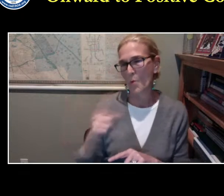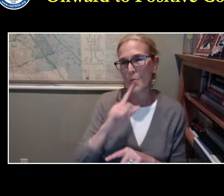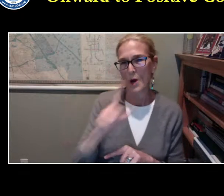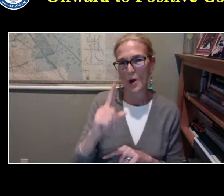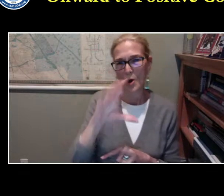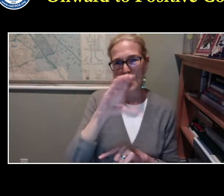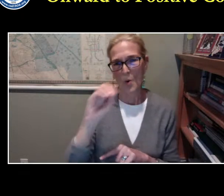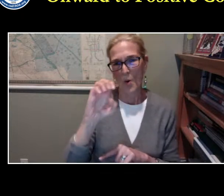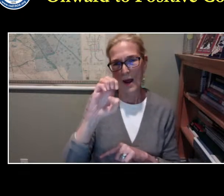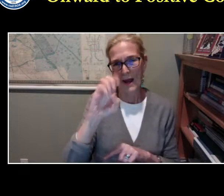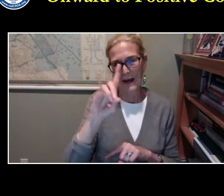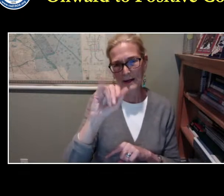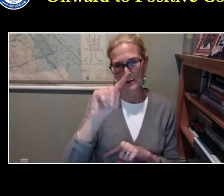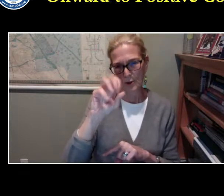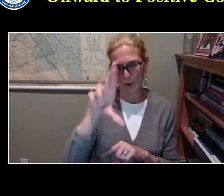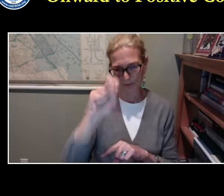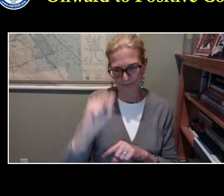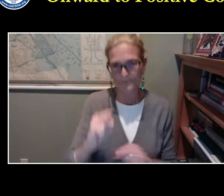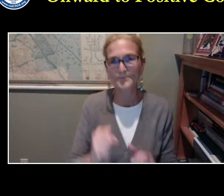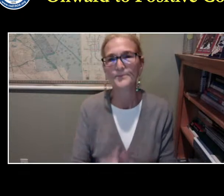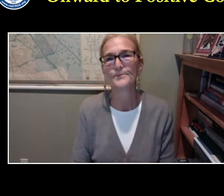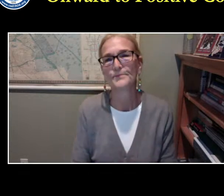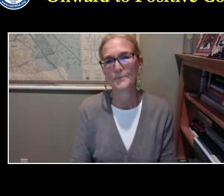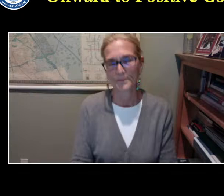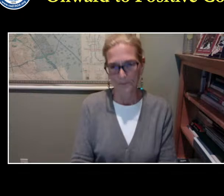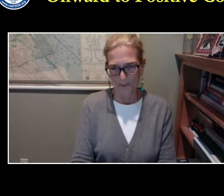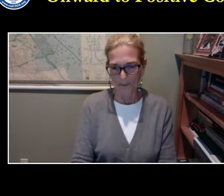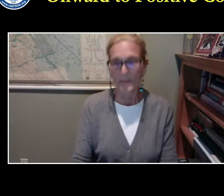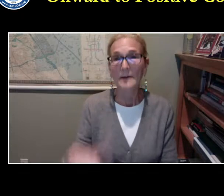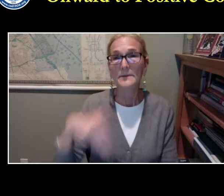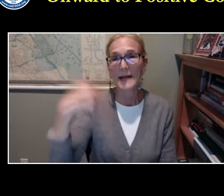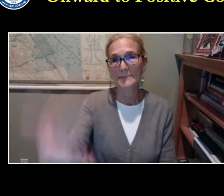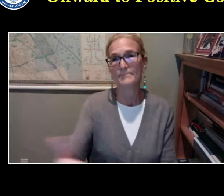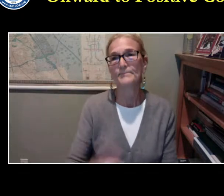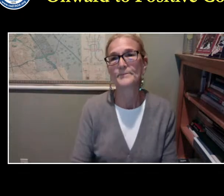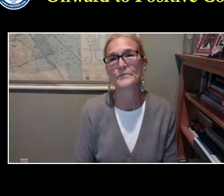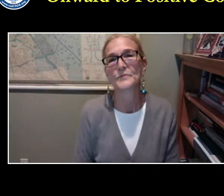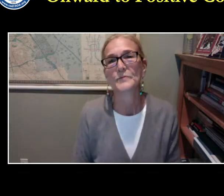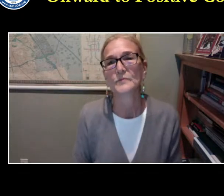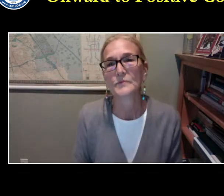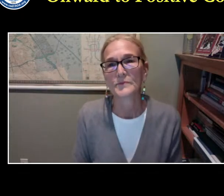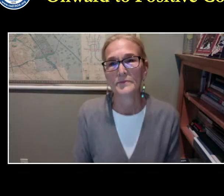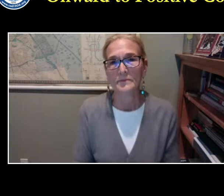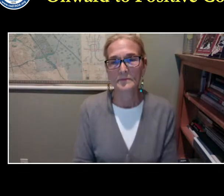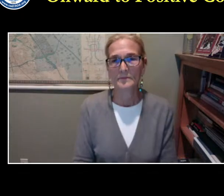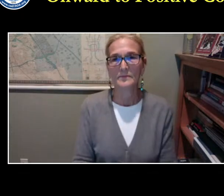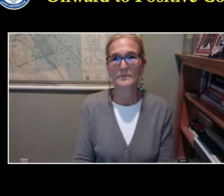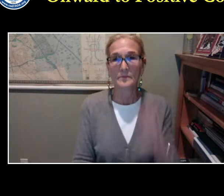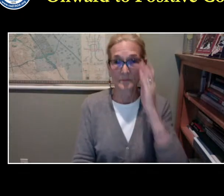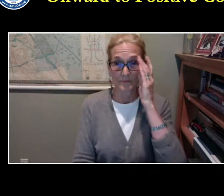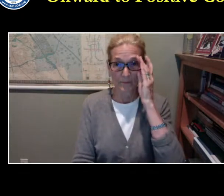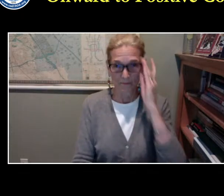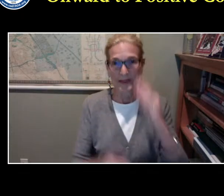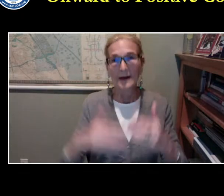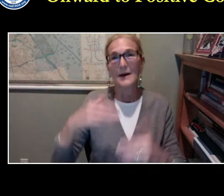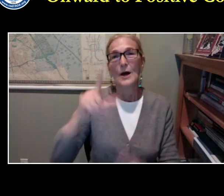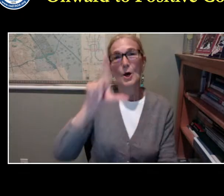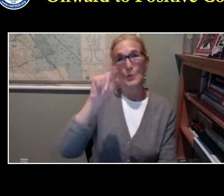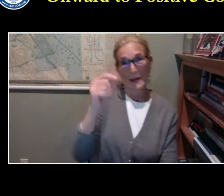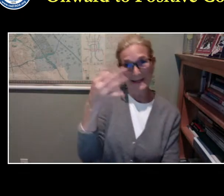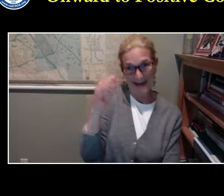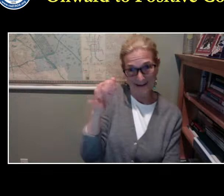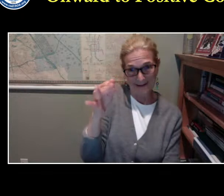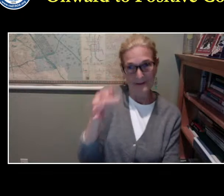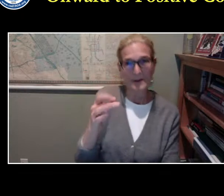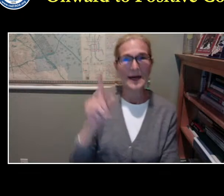And there was also a hearing ally named Laura Peterson, who were co-editors with me on the publication.